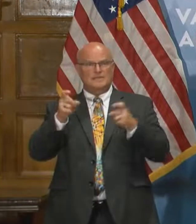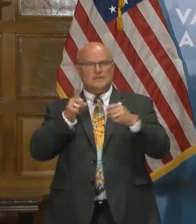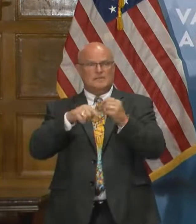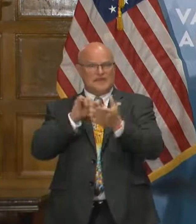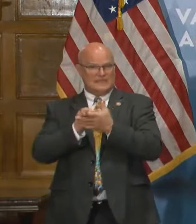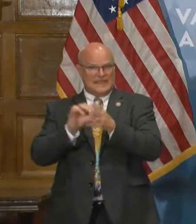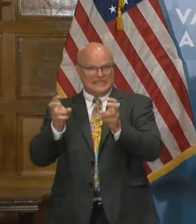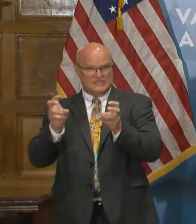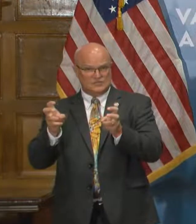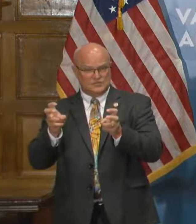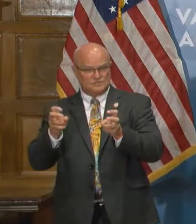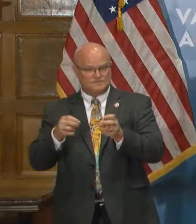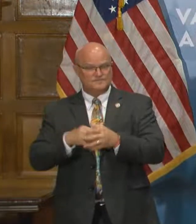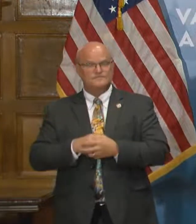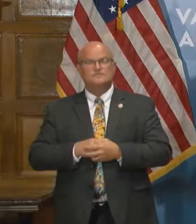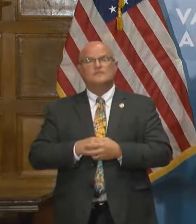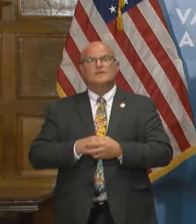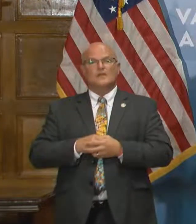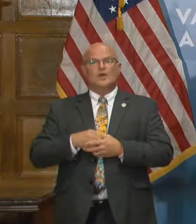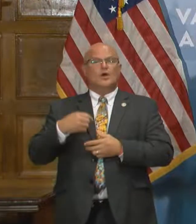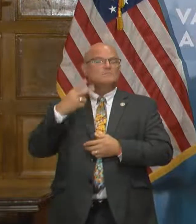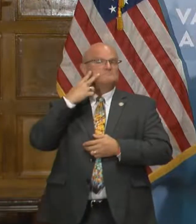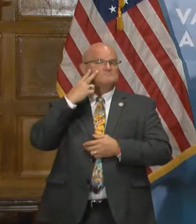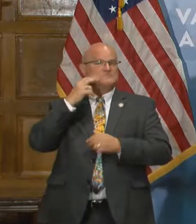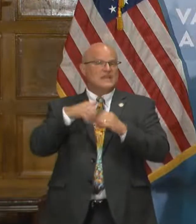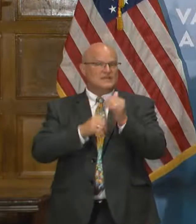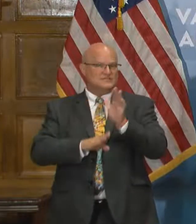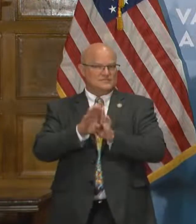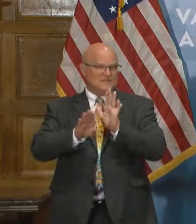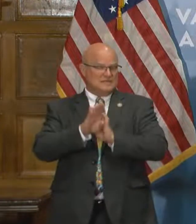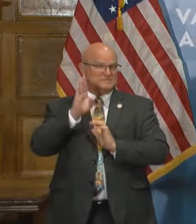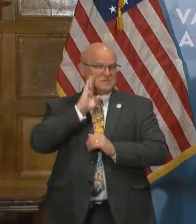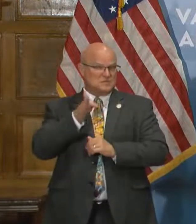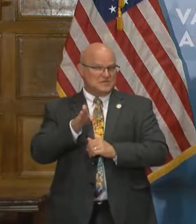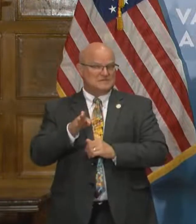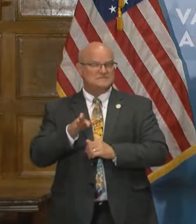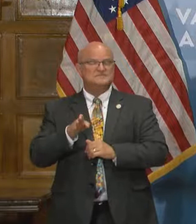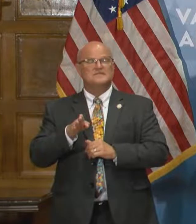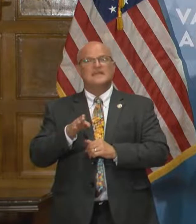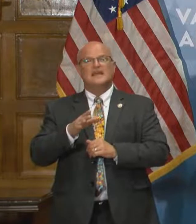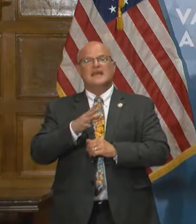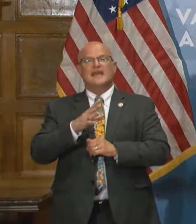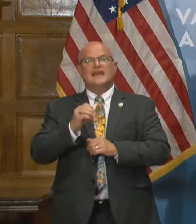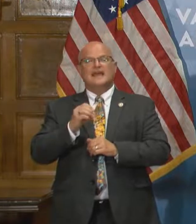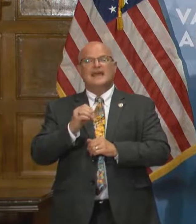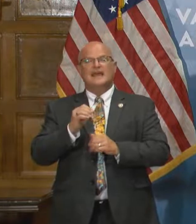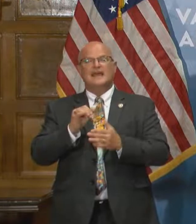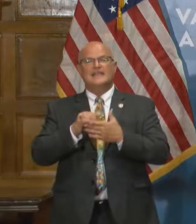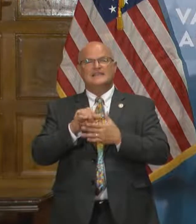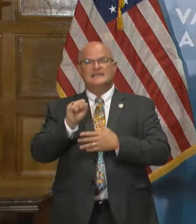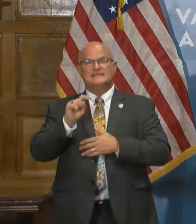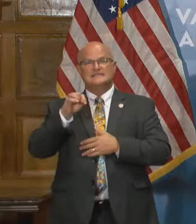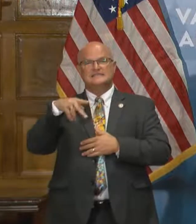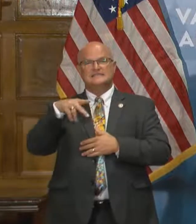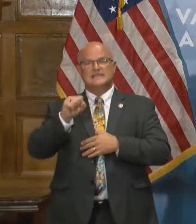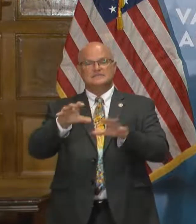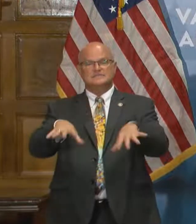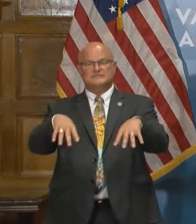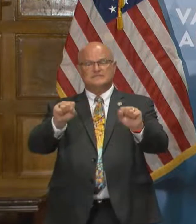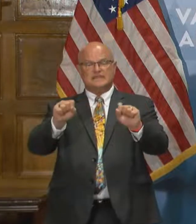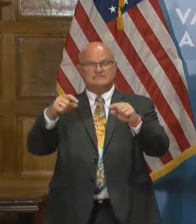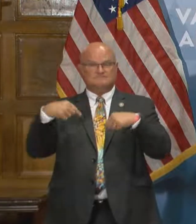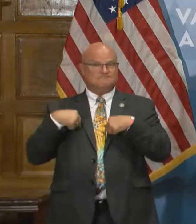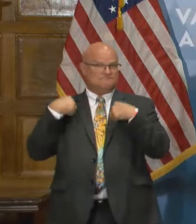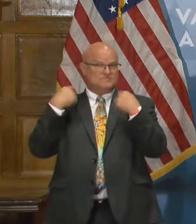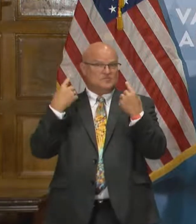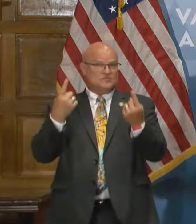that issue. We'll see how it develops. The steps that they've taken thus